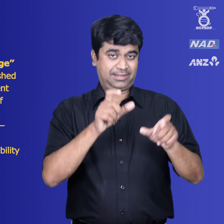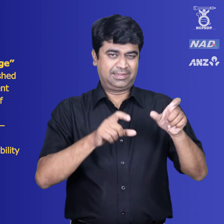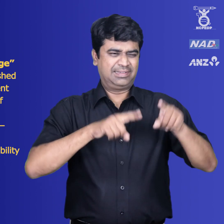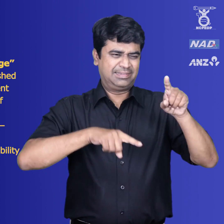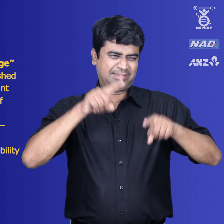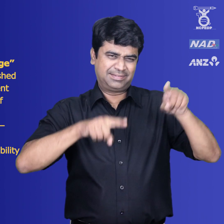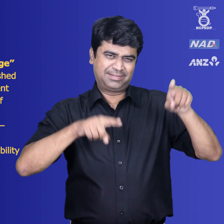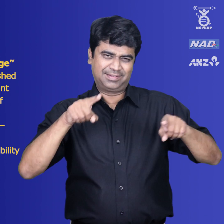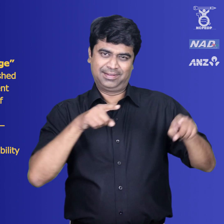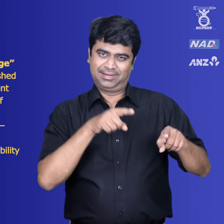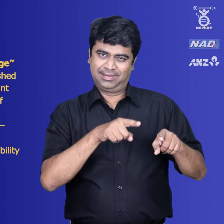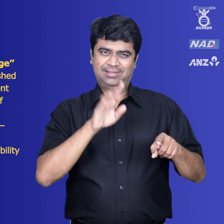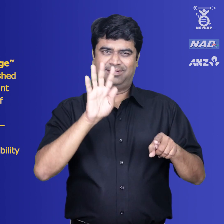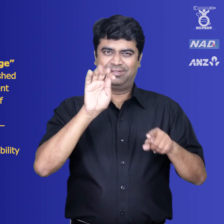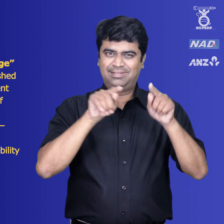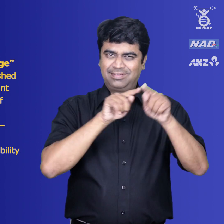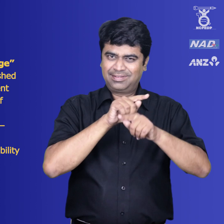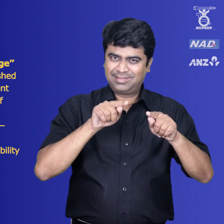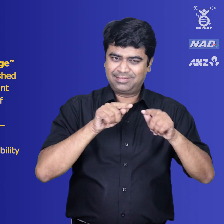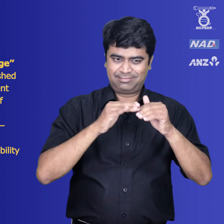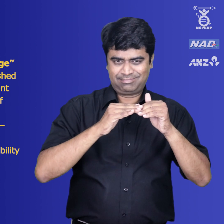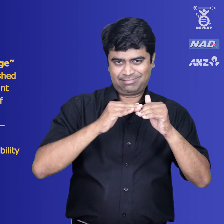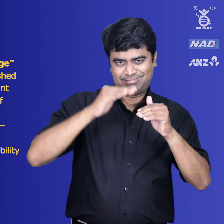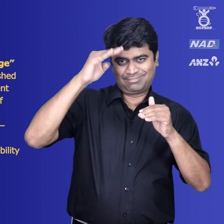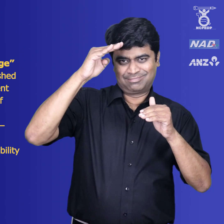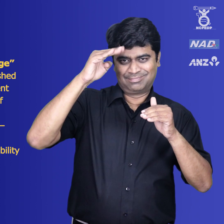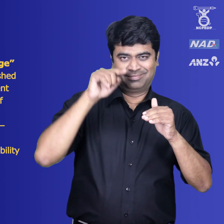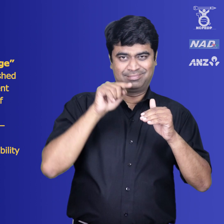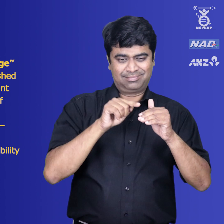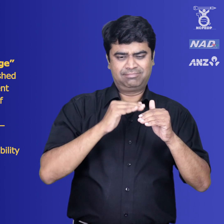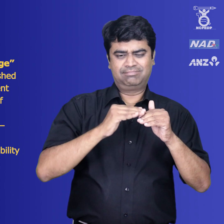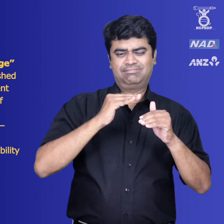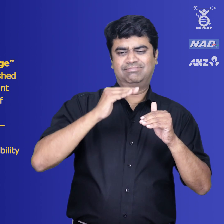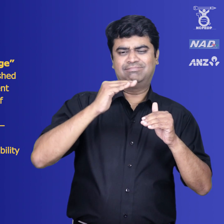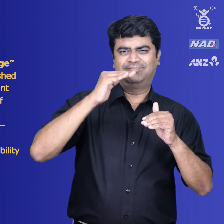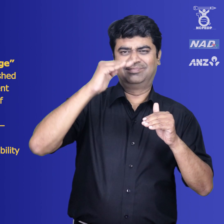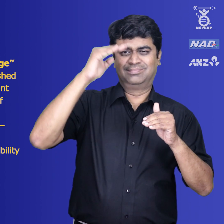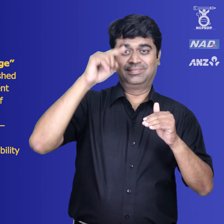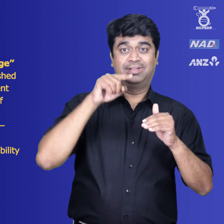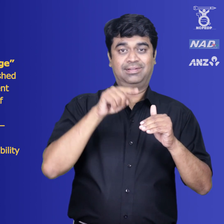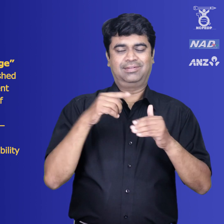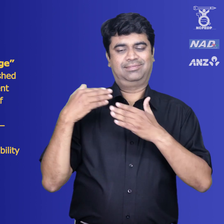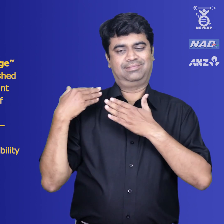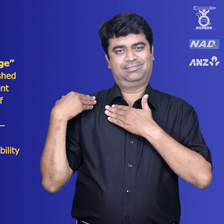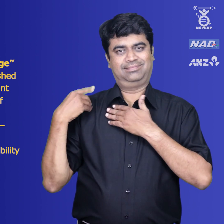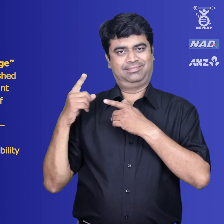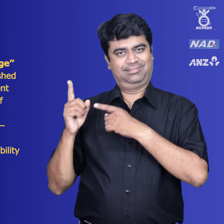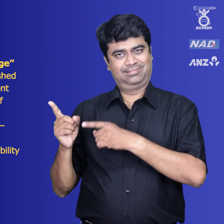Persons with benchmark disability who seek employment.